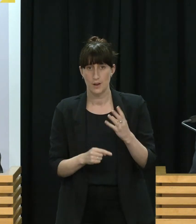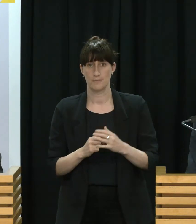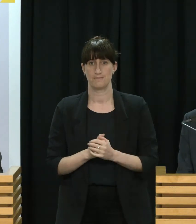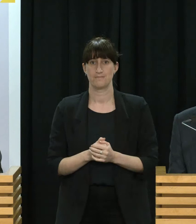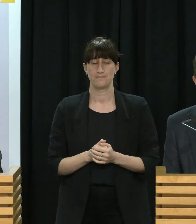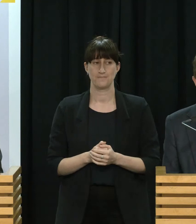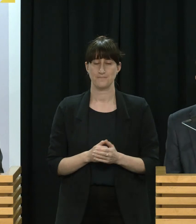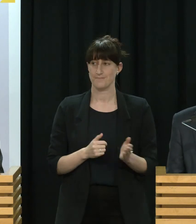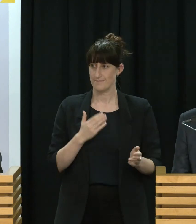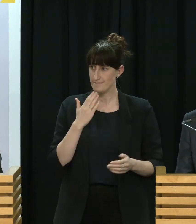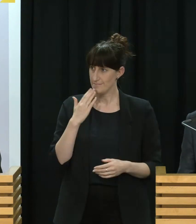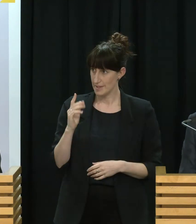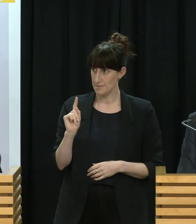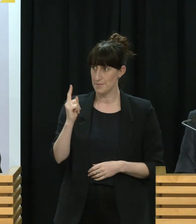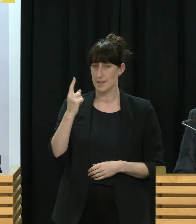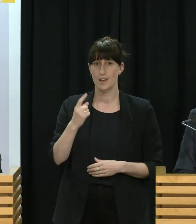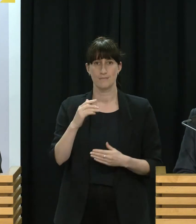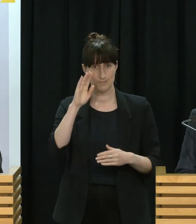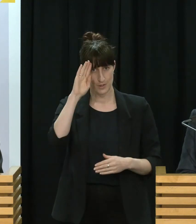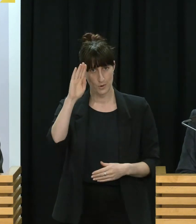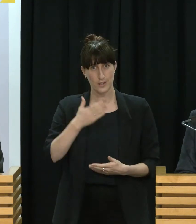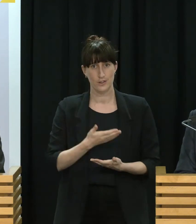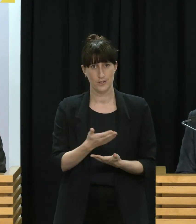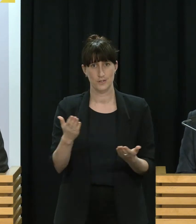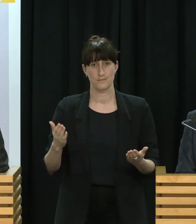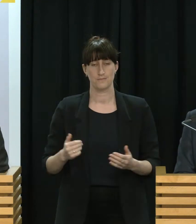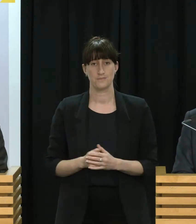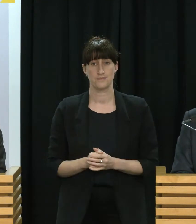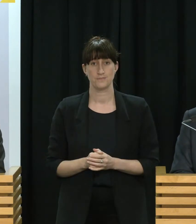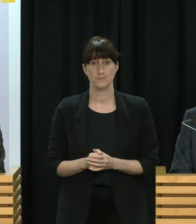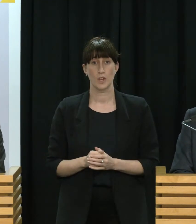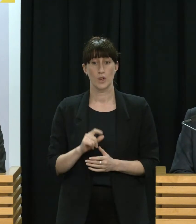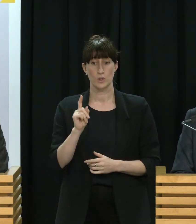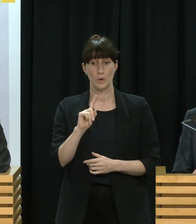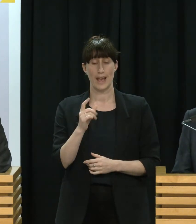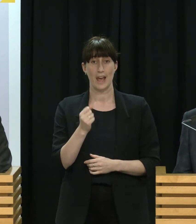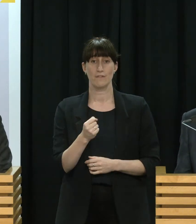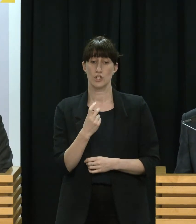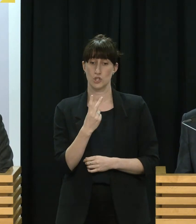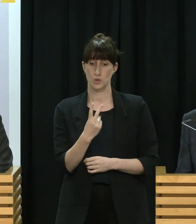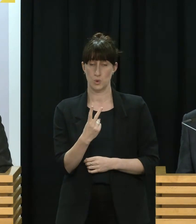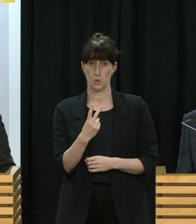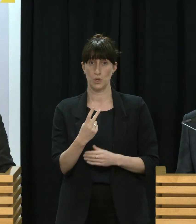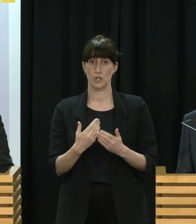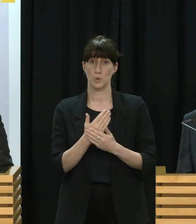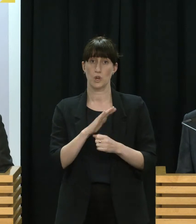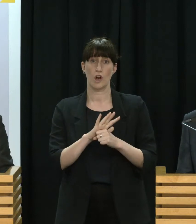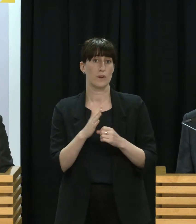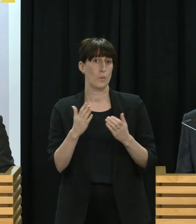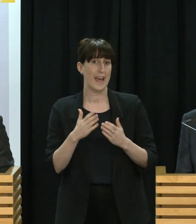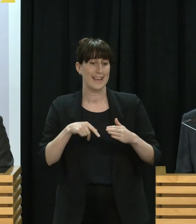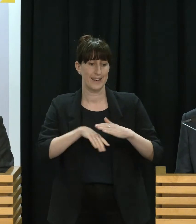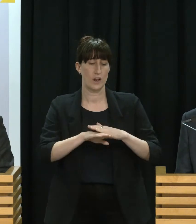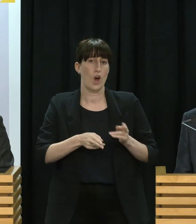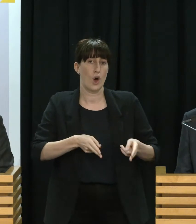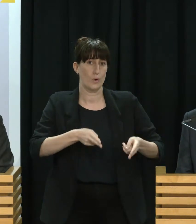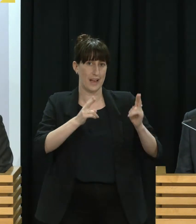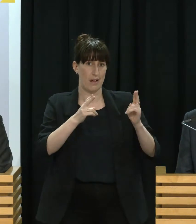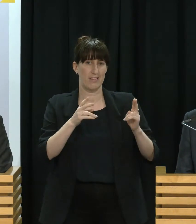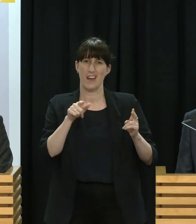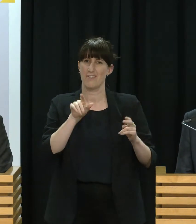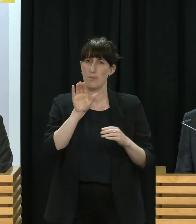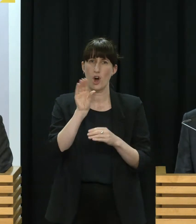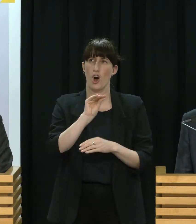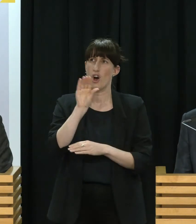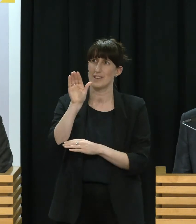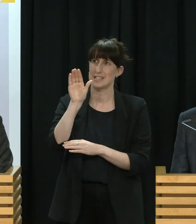Thanks, Minister. Kia ora koutou katoa. So there are 2 cases to report in recent returnees in our managed isolation facilities,